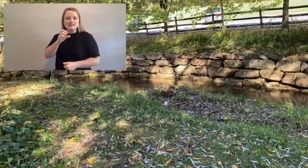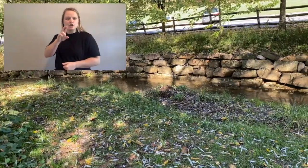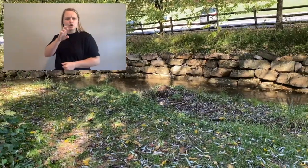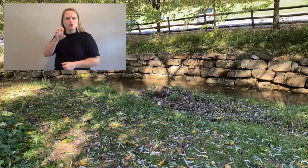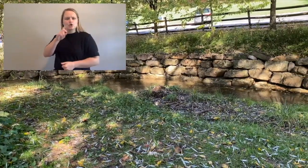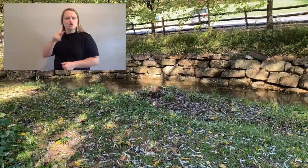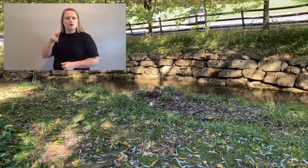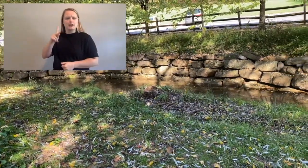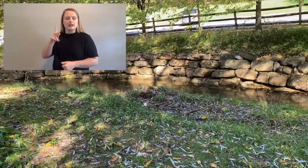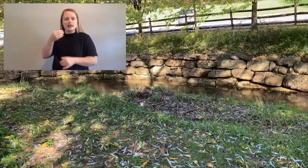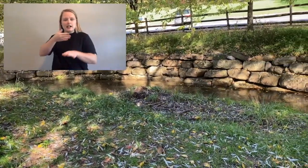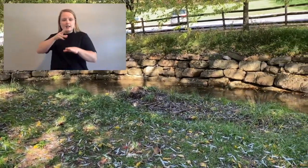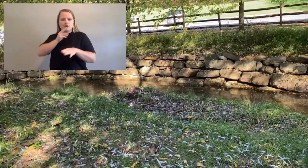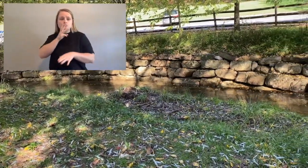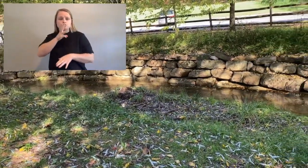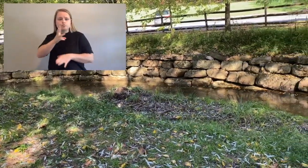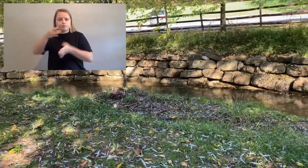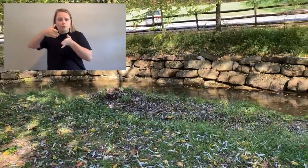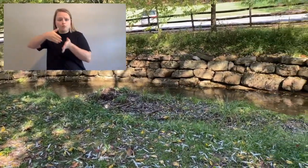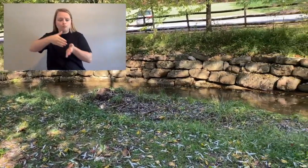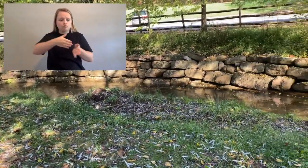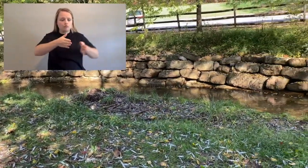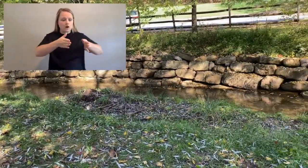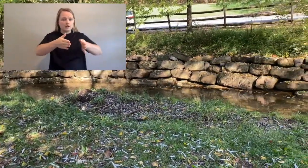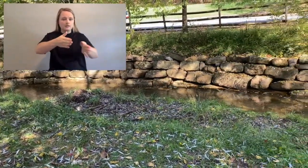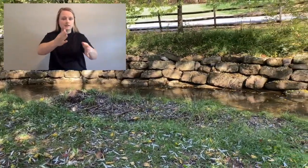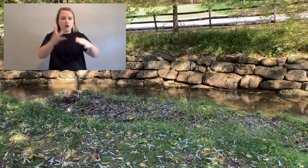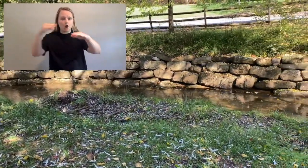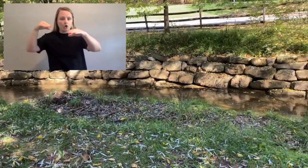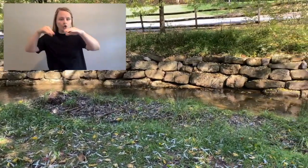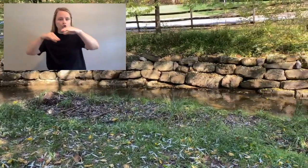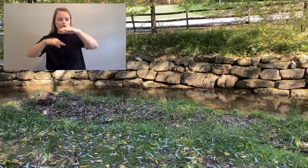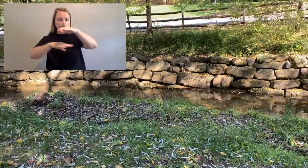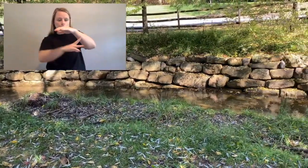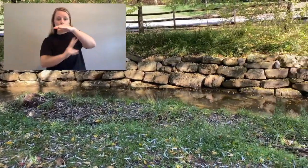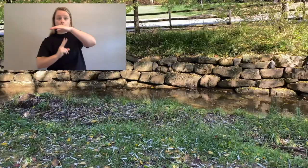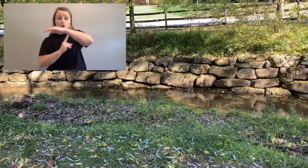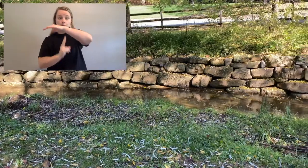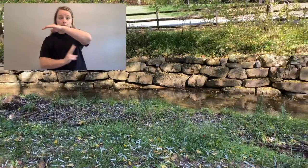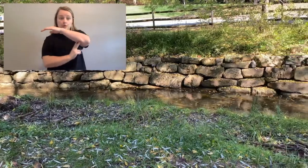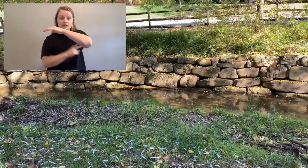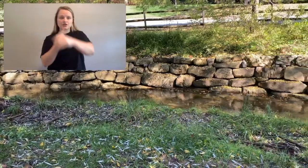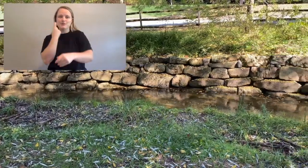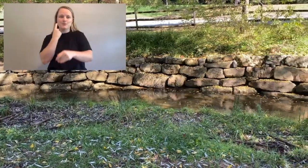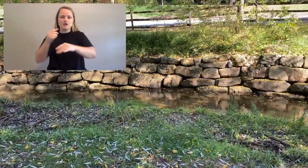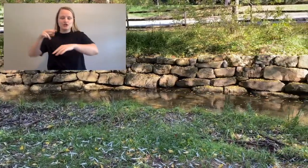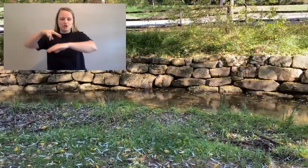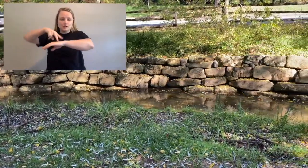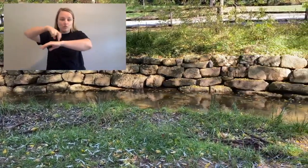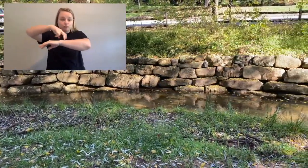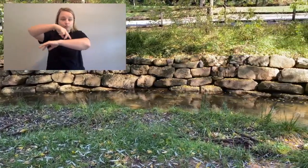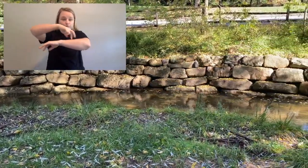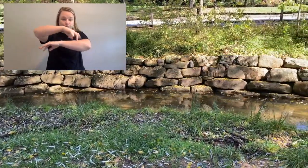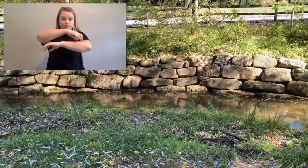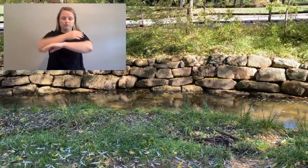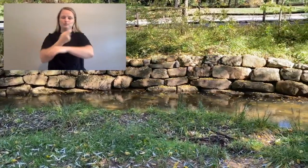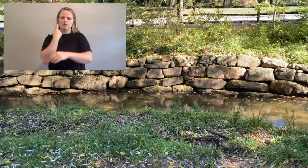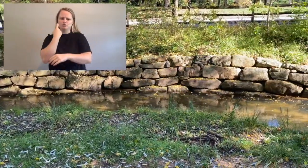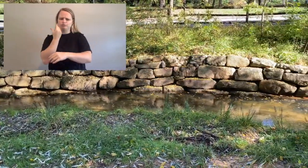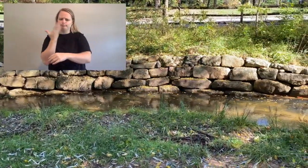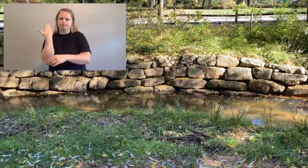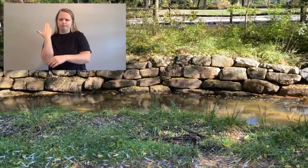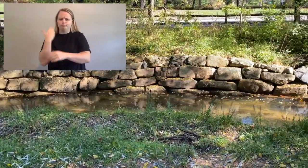This is the creek that runs below the bridge that we just walked over.